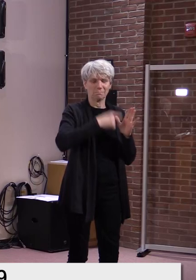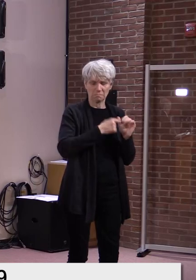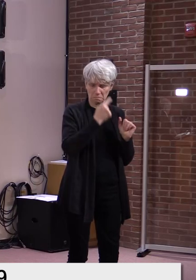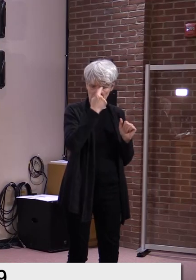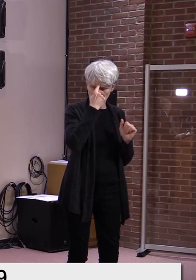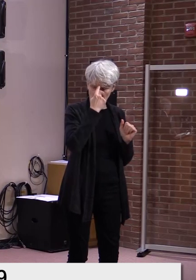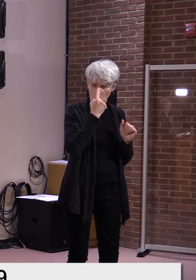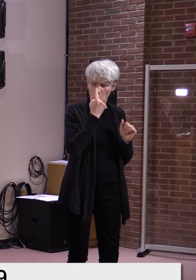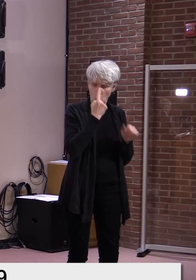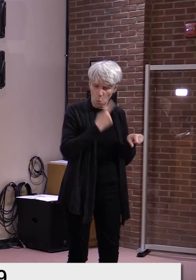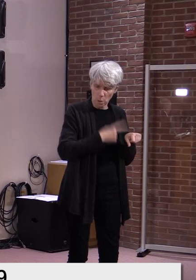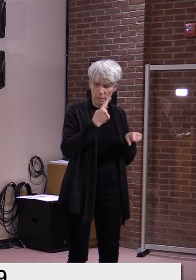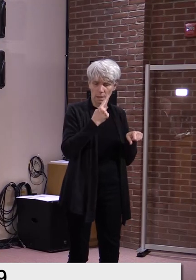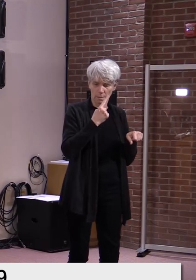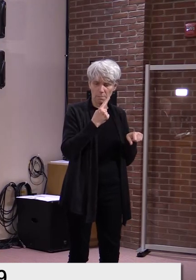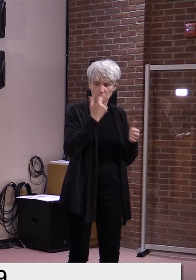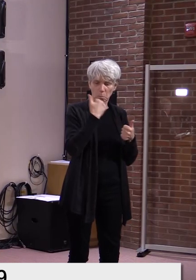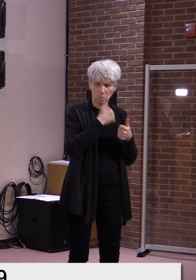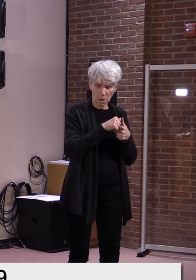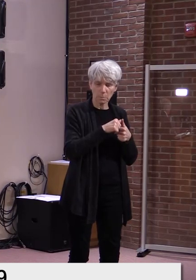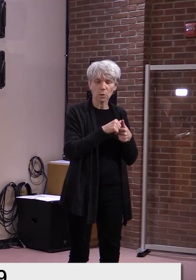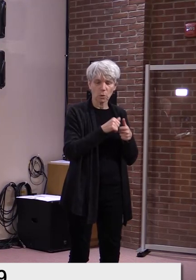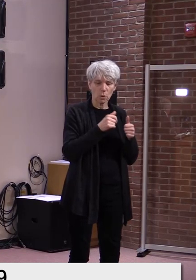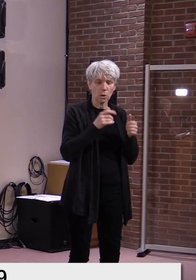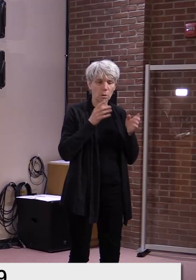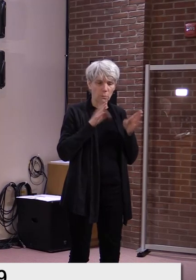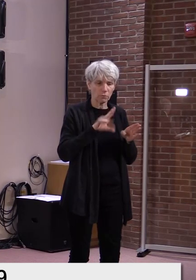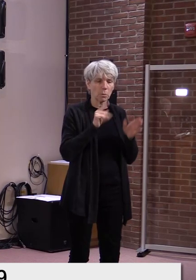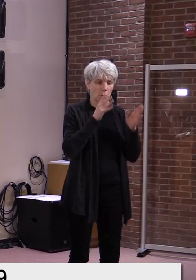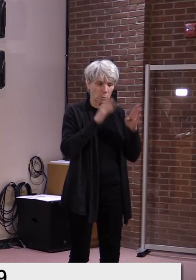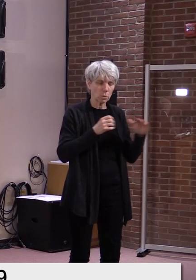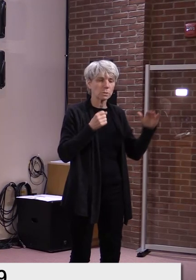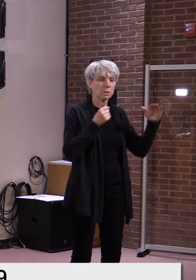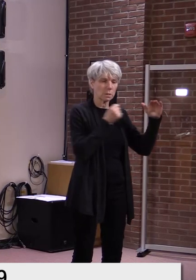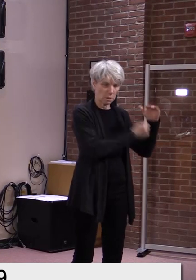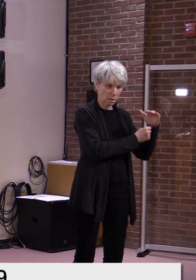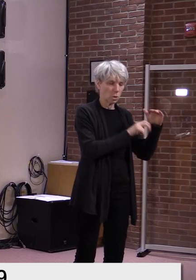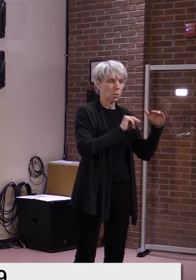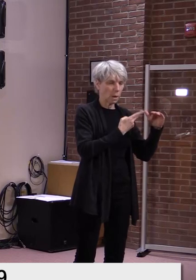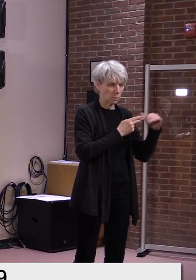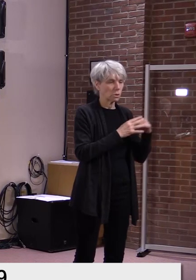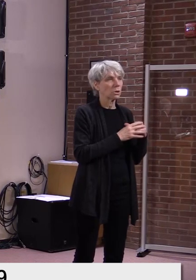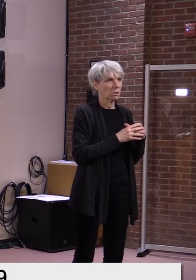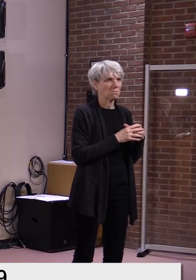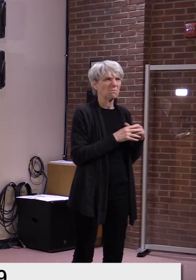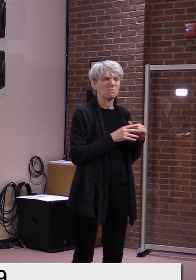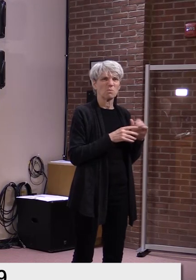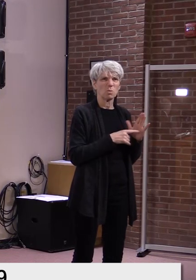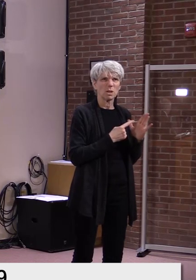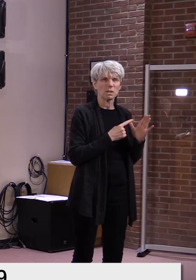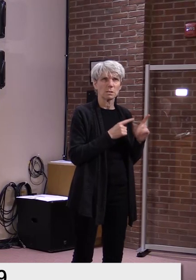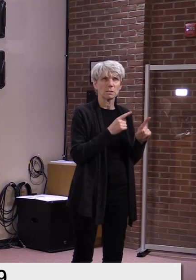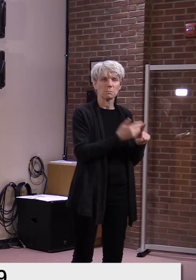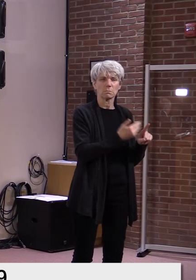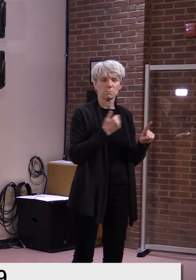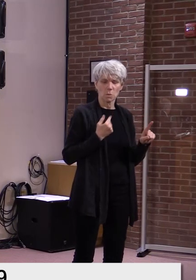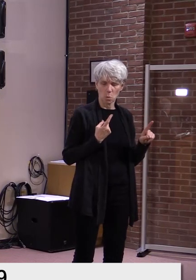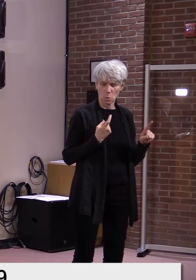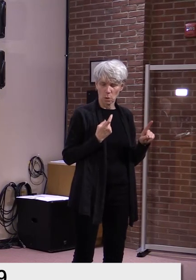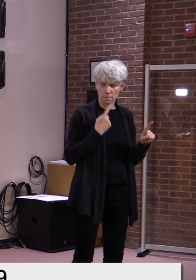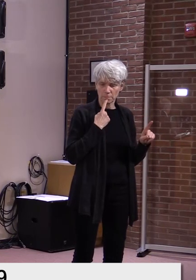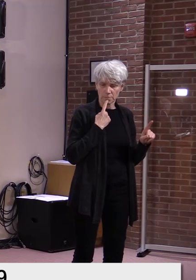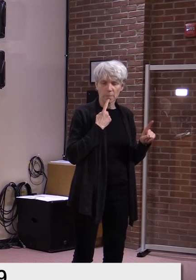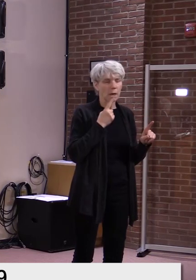that we've used it in terms of an in-state placement. We have used it one other time, I think,